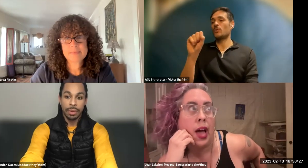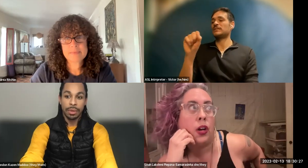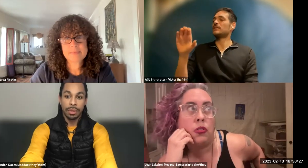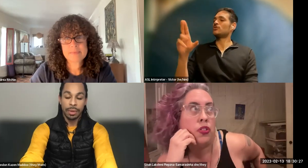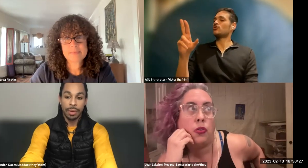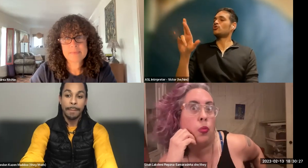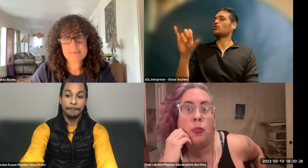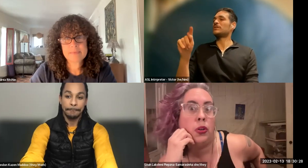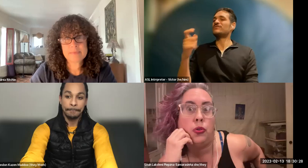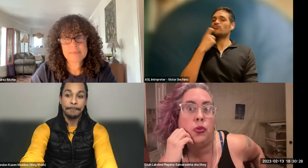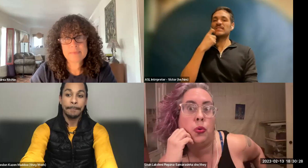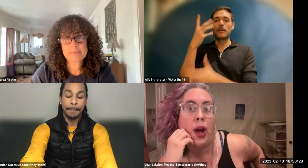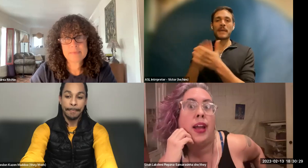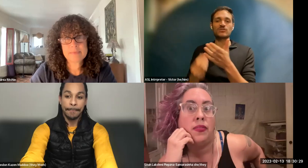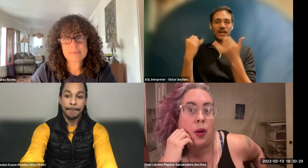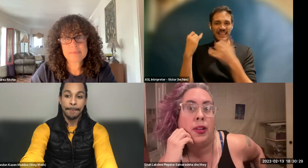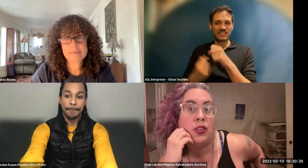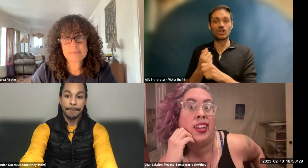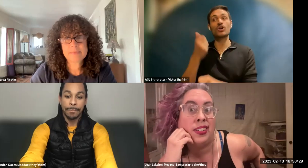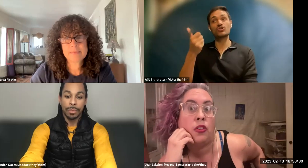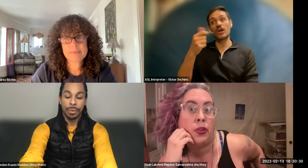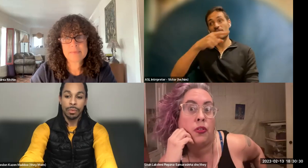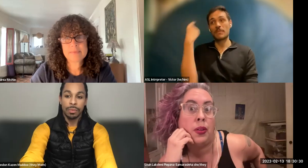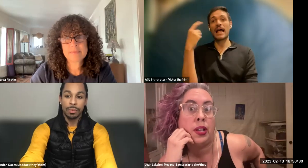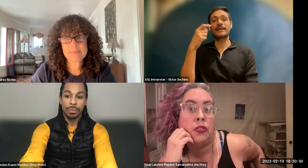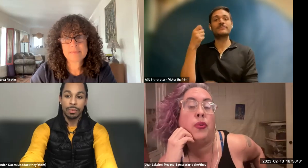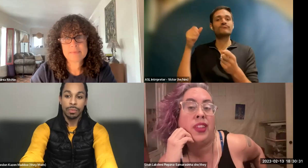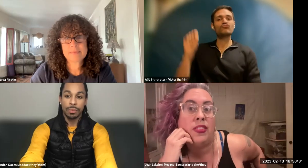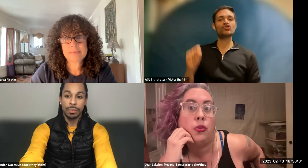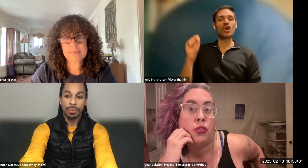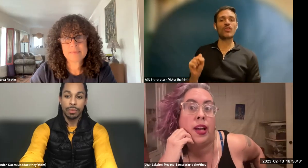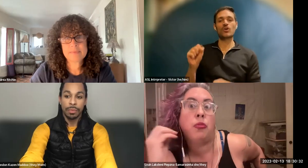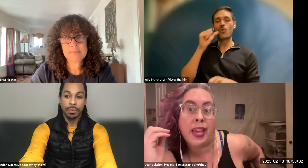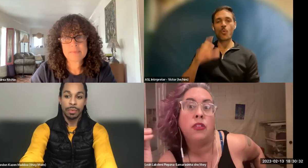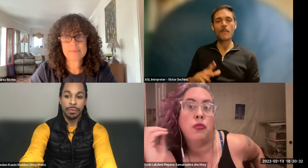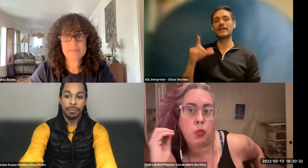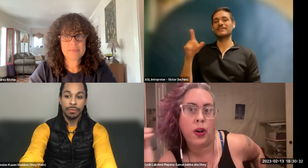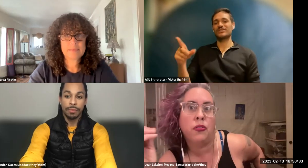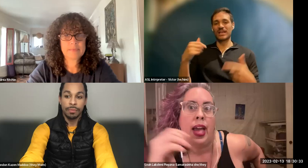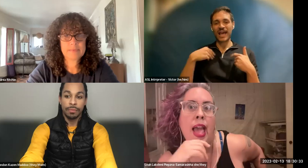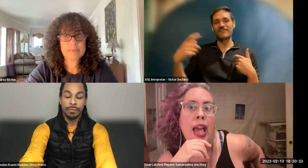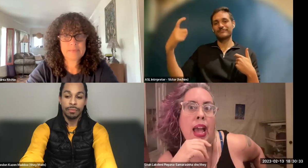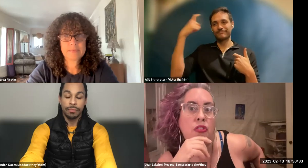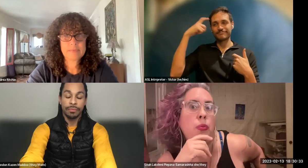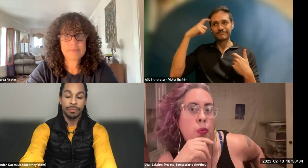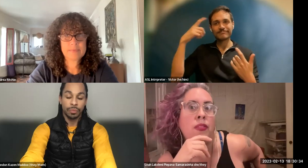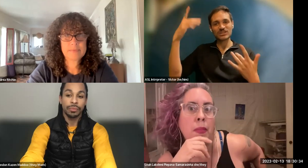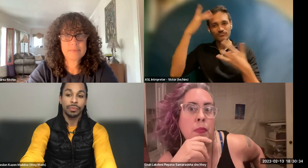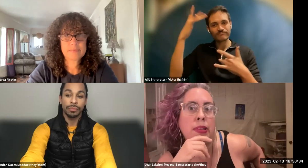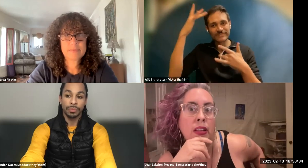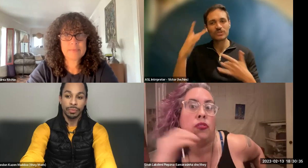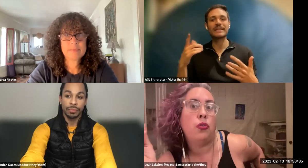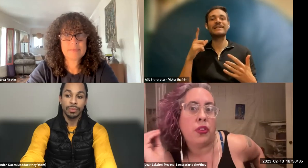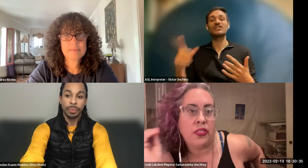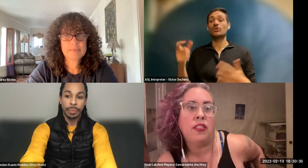a Black Southern woman who had developmental and intellectual disabilities, who was institutionalized from the age of 12. And she was one of the